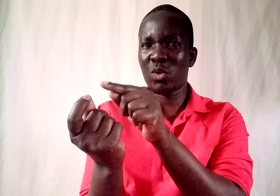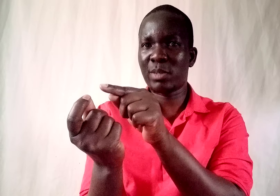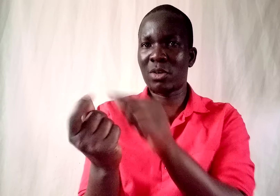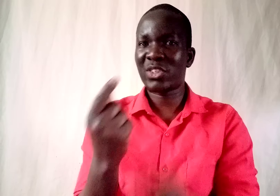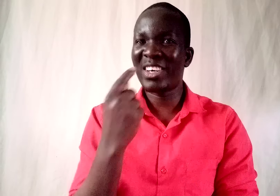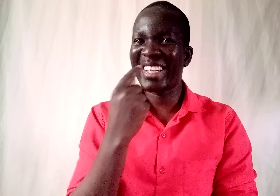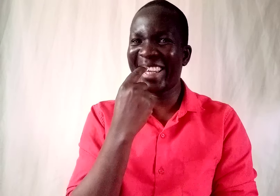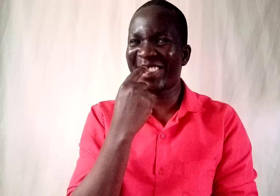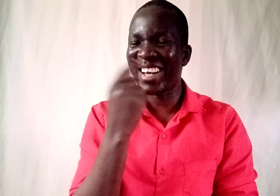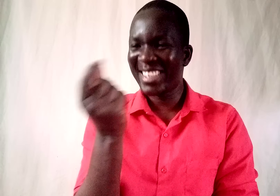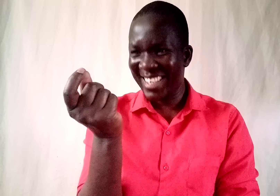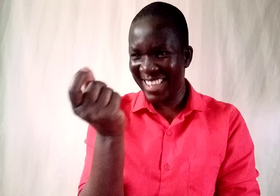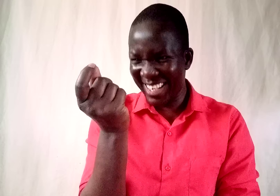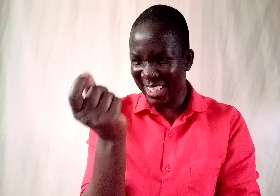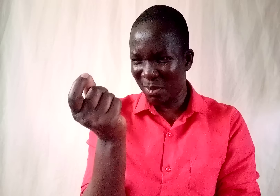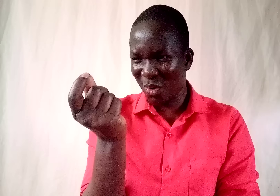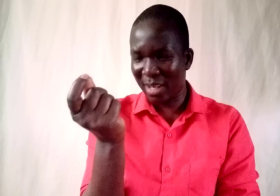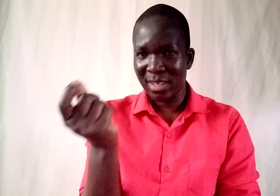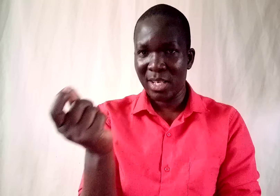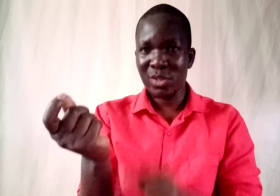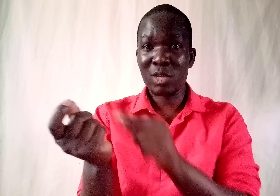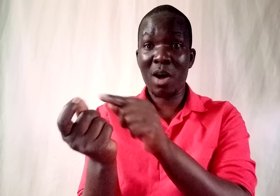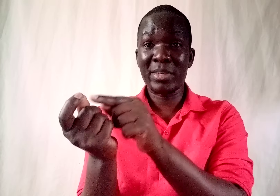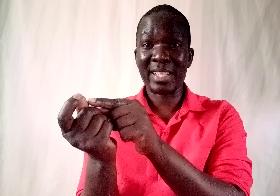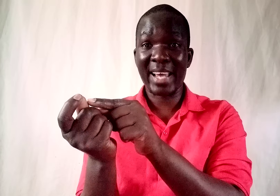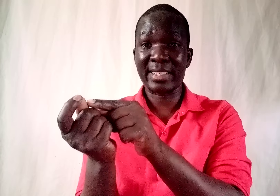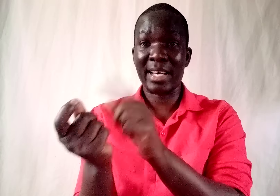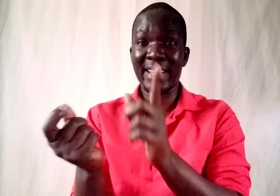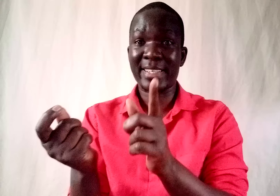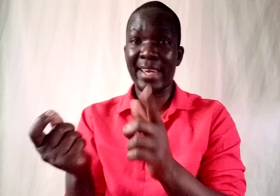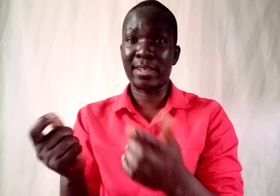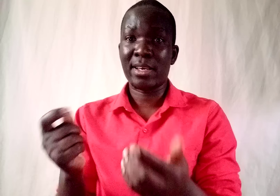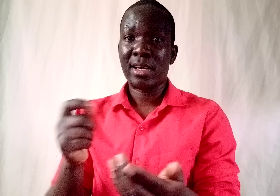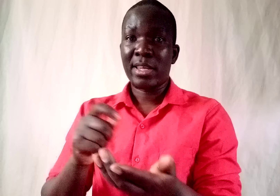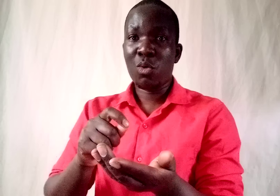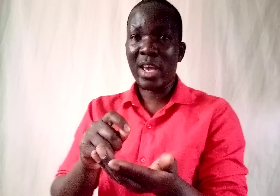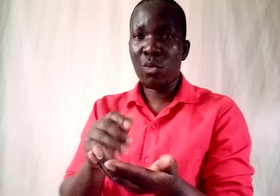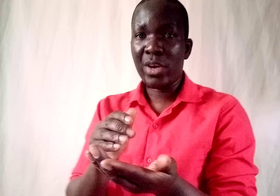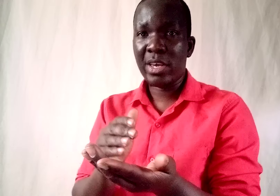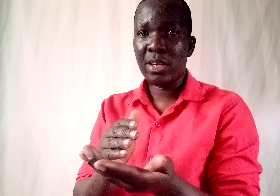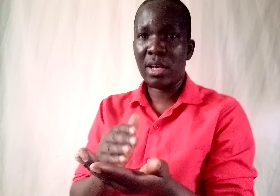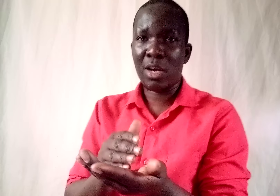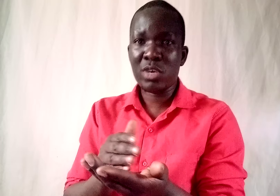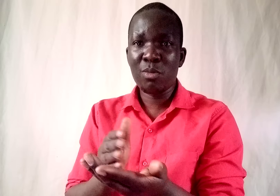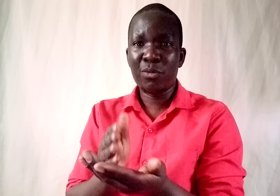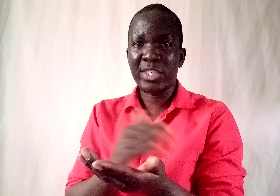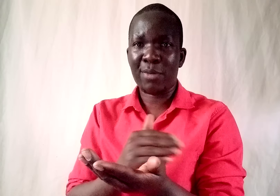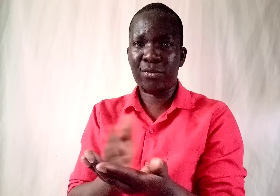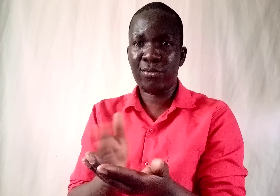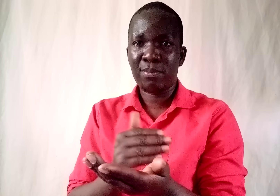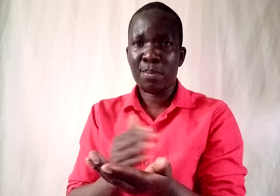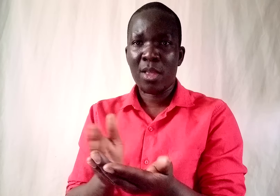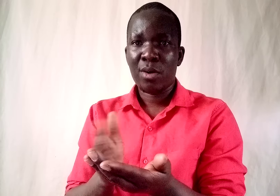small. So this one, then small one. So that one means rice. Another sign, the way we remove chaff